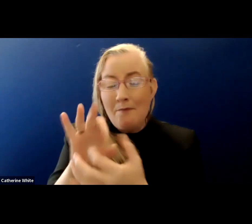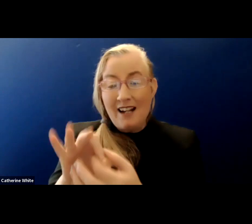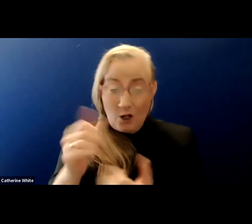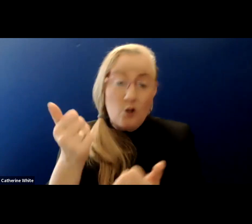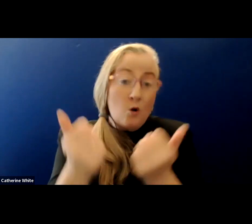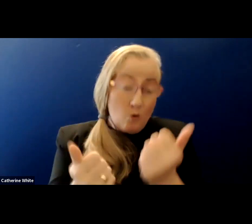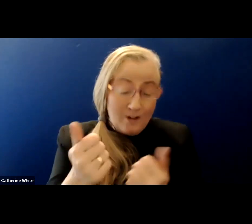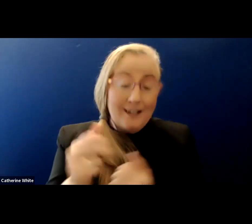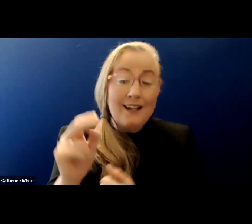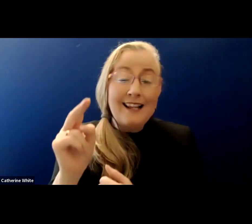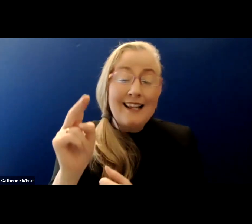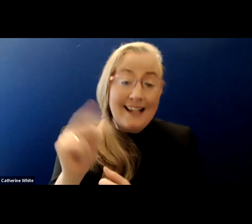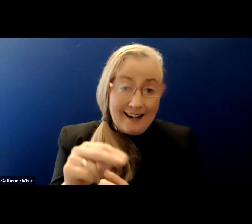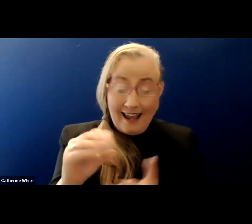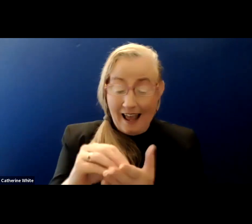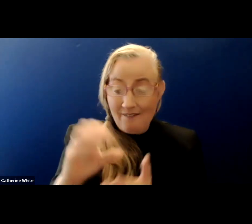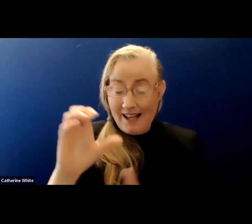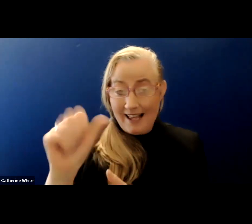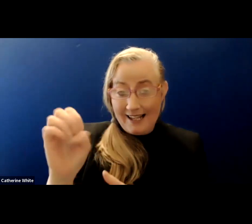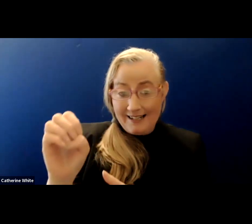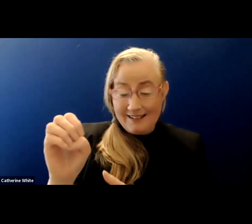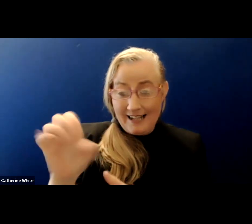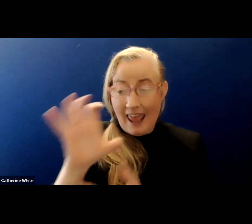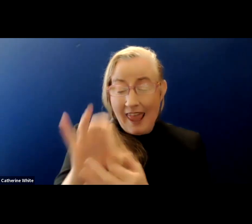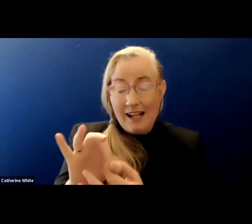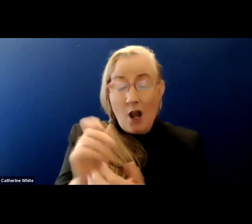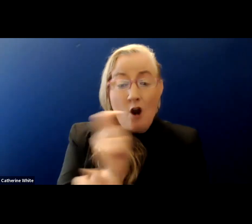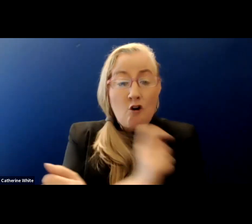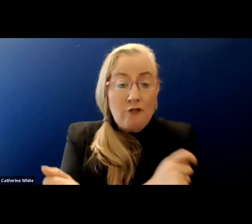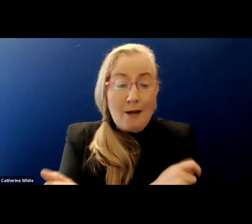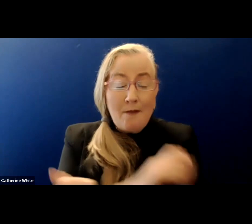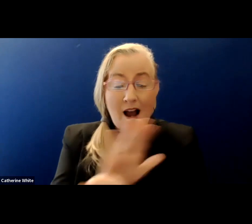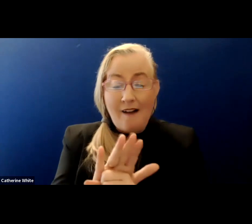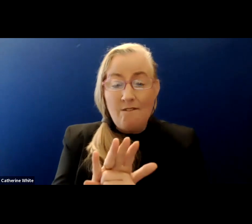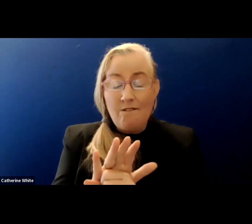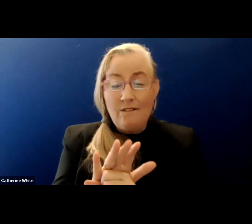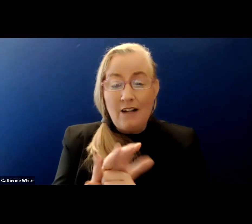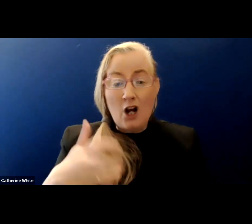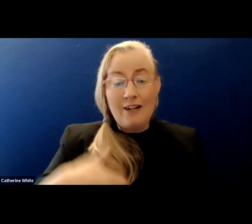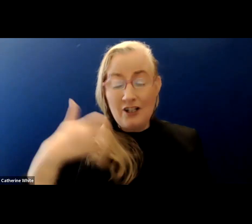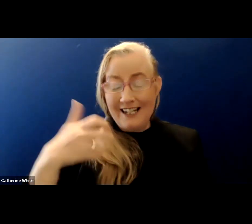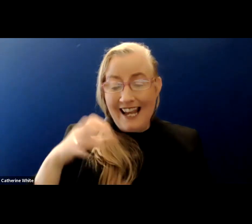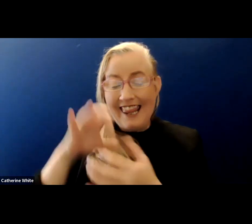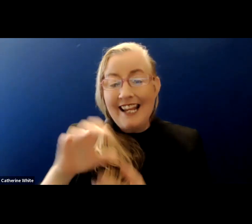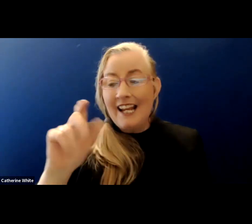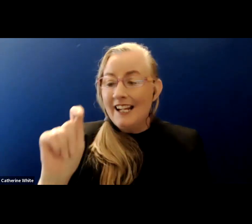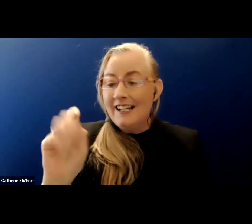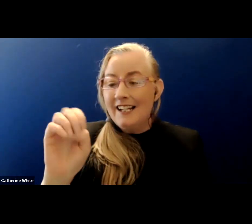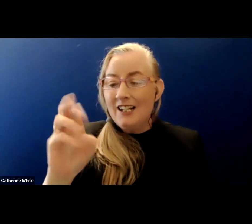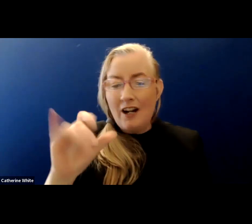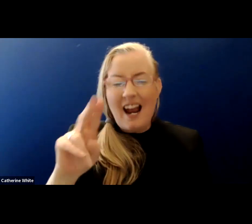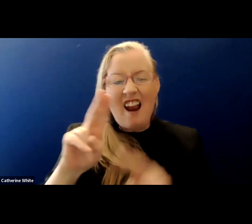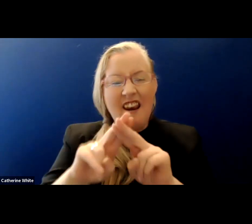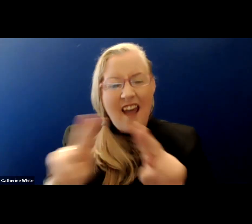able to have a case regarding a crime of aggression, which occurs also on the territory of a